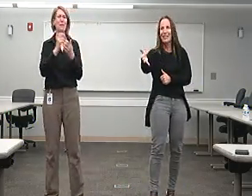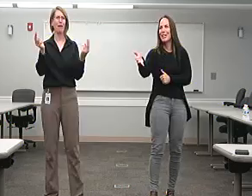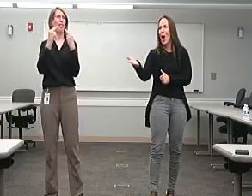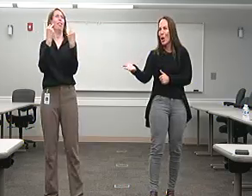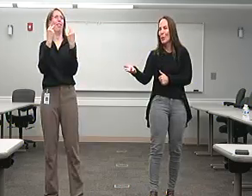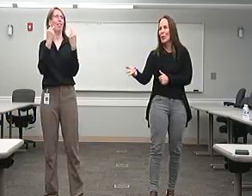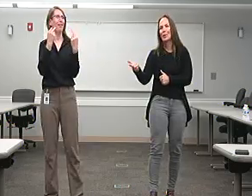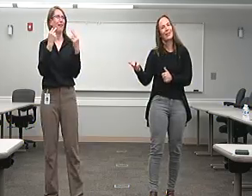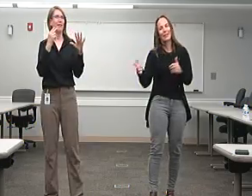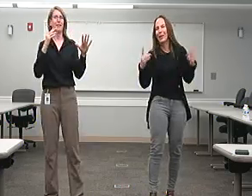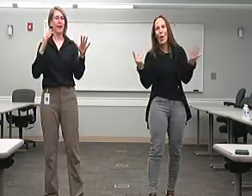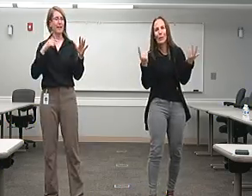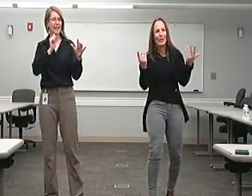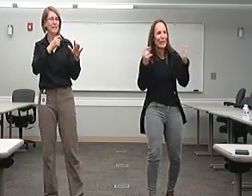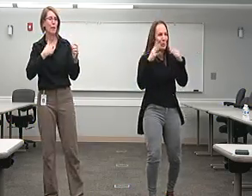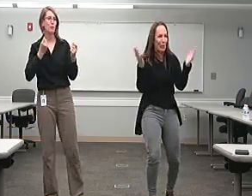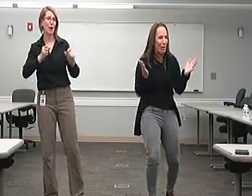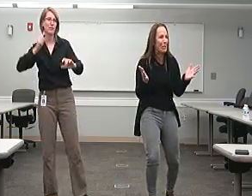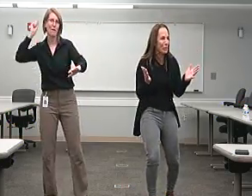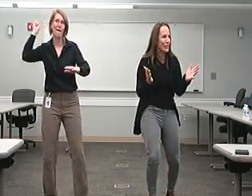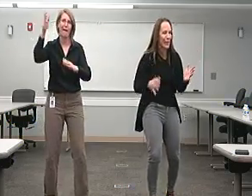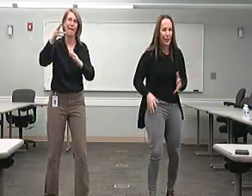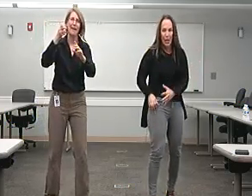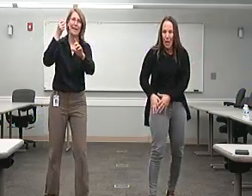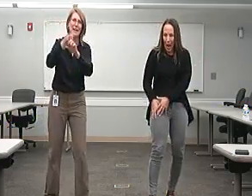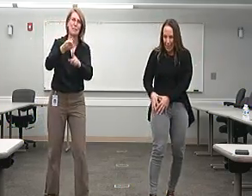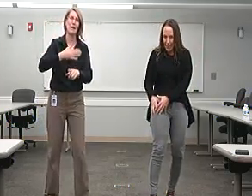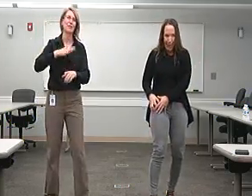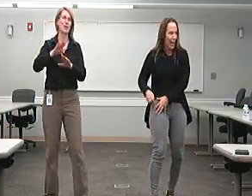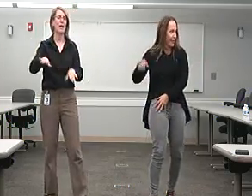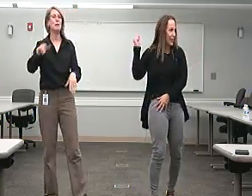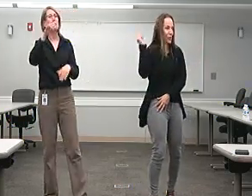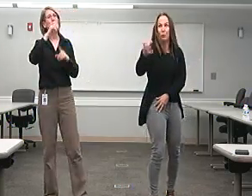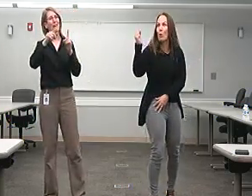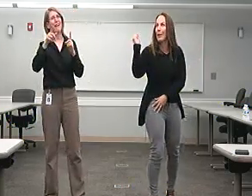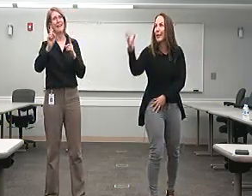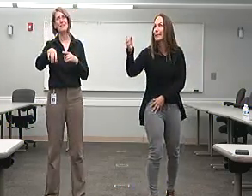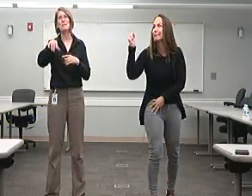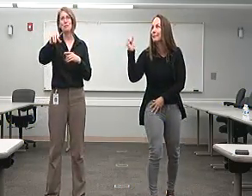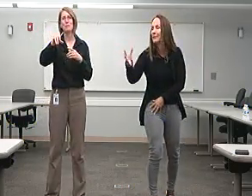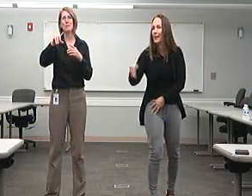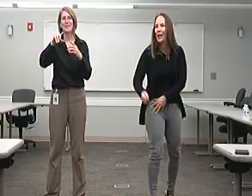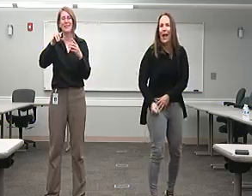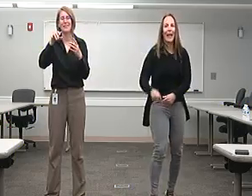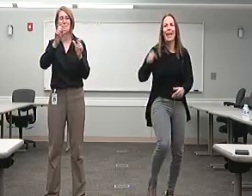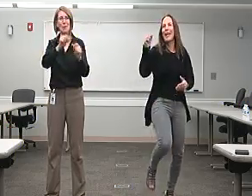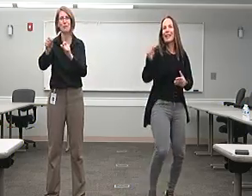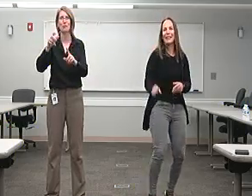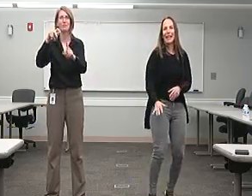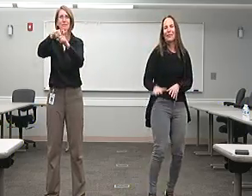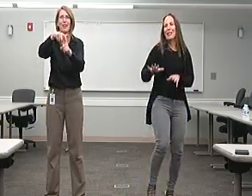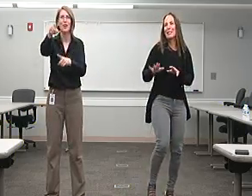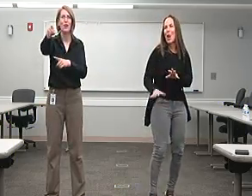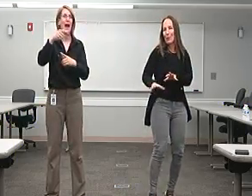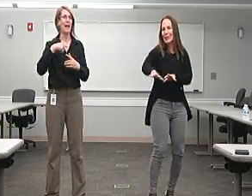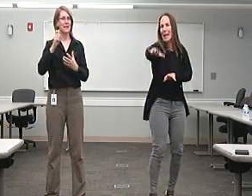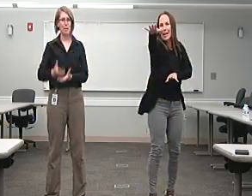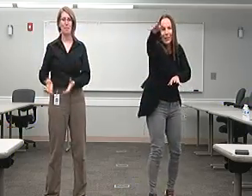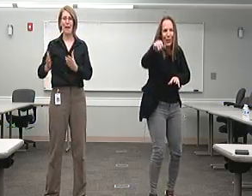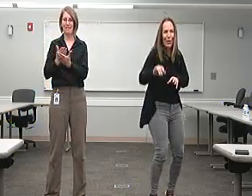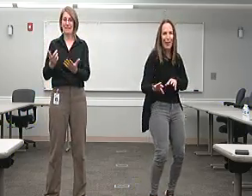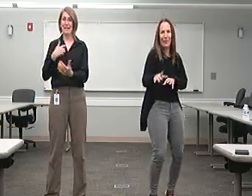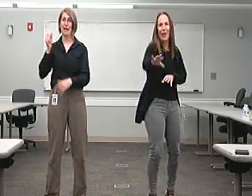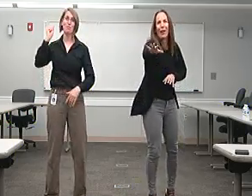there's only things we all understand. I need a bag of things to throw at my kid. I can't, if I stomp, it's not going to go that far.